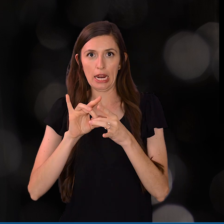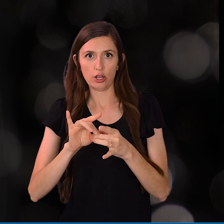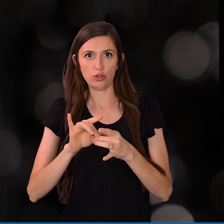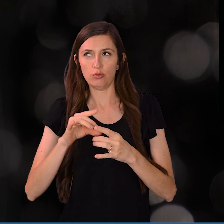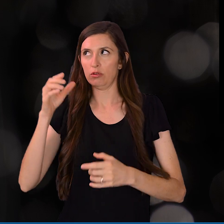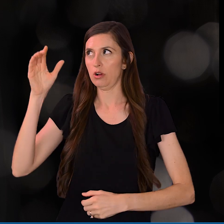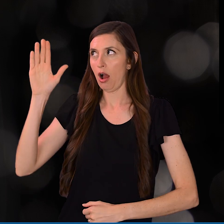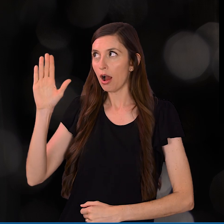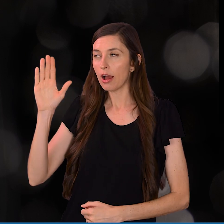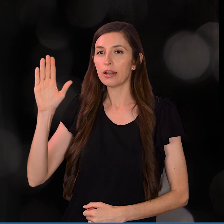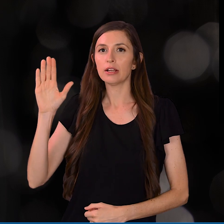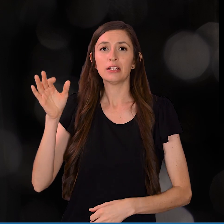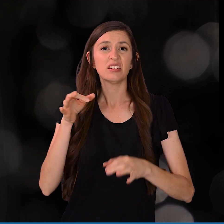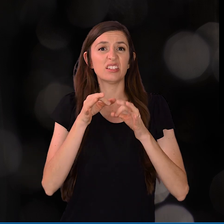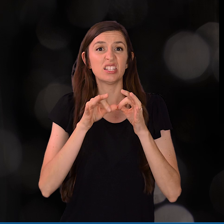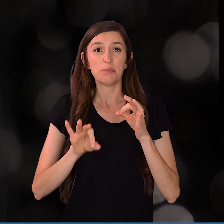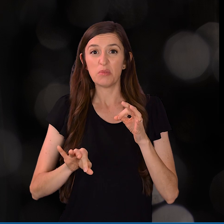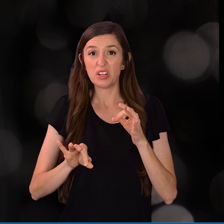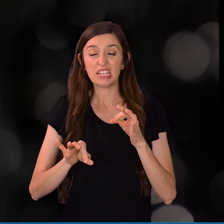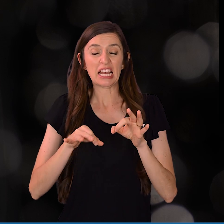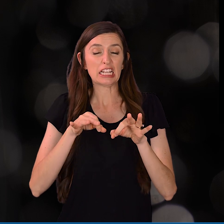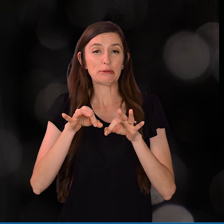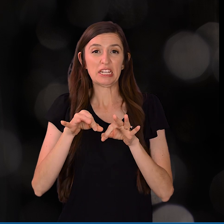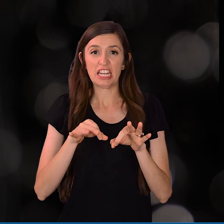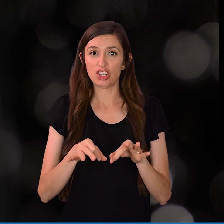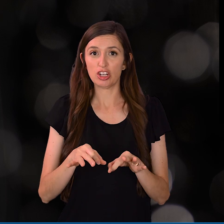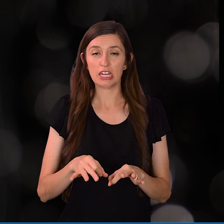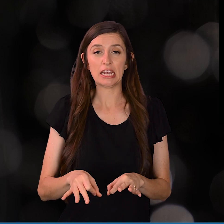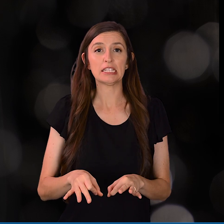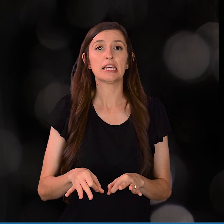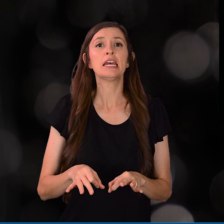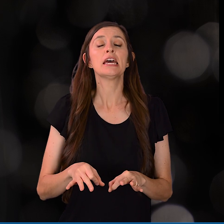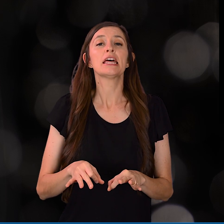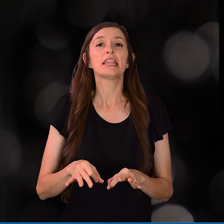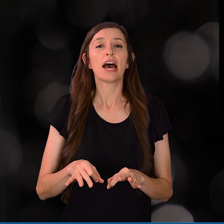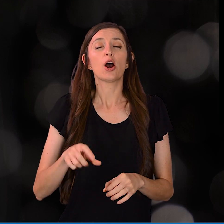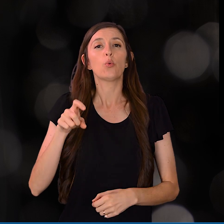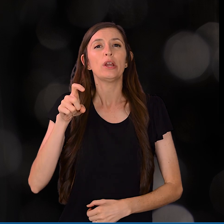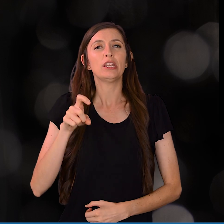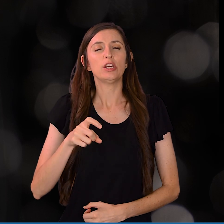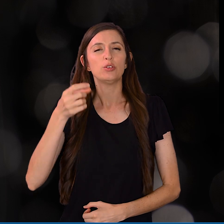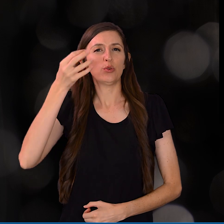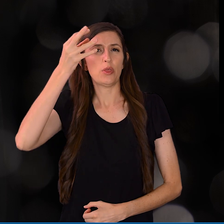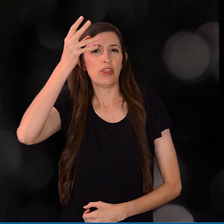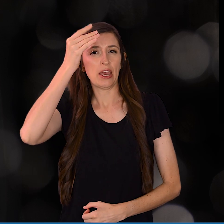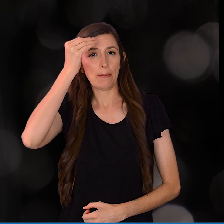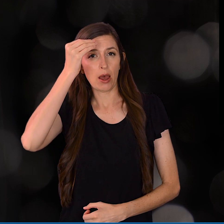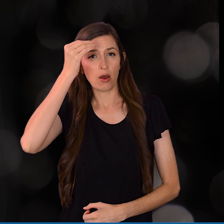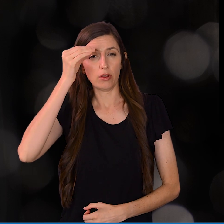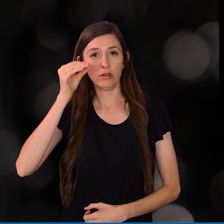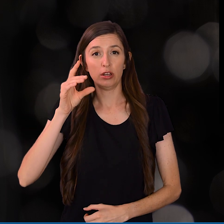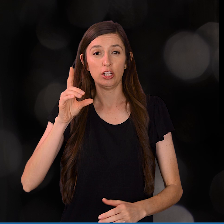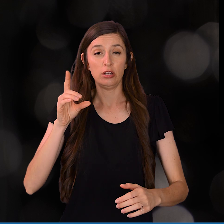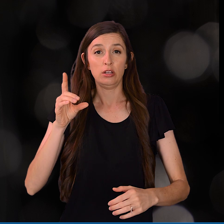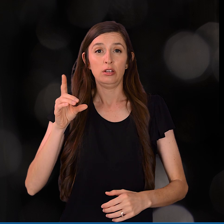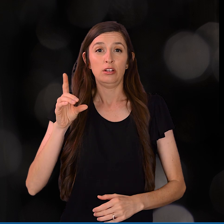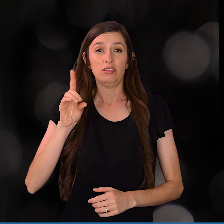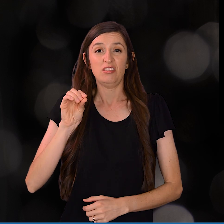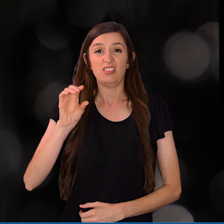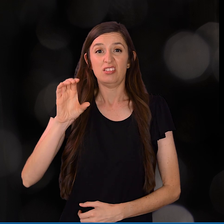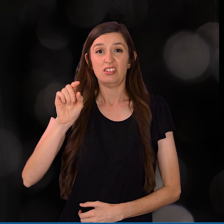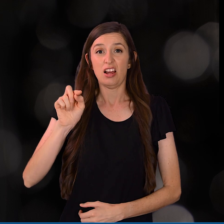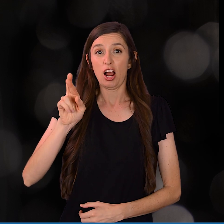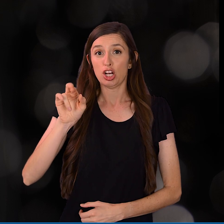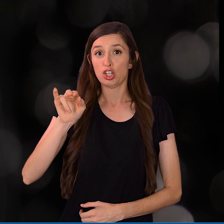is and how we should think of it. And I think the simplest way to put this is we really ought to think of the doctrine of the